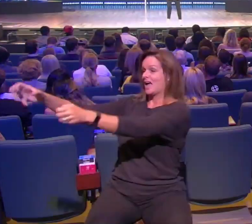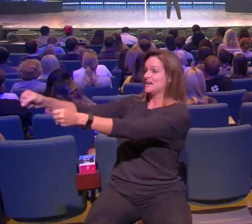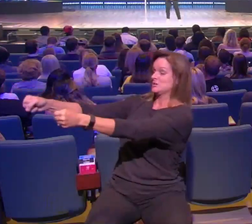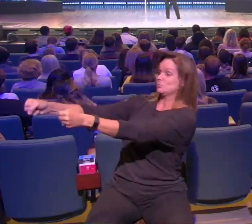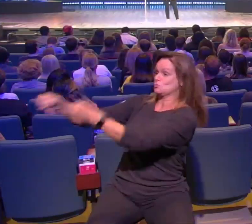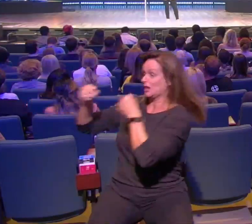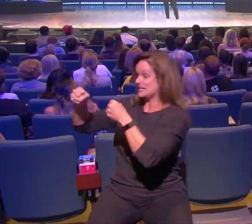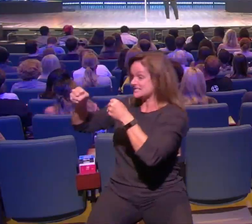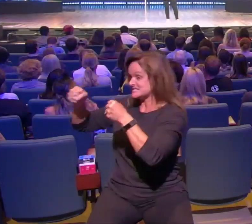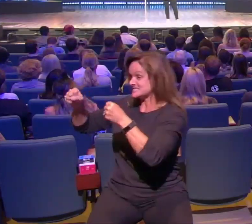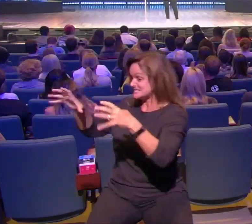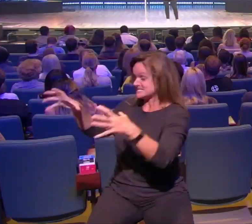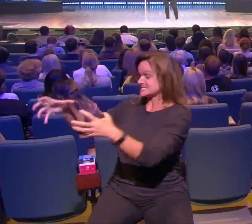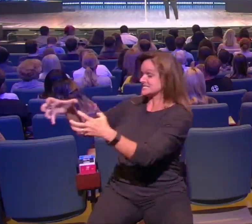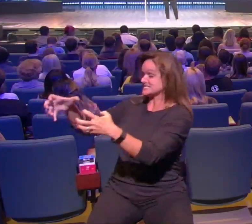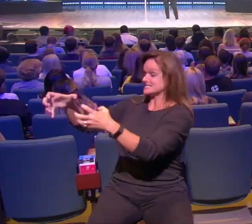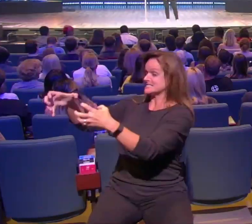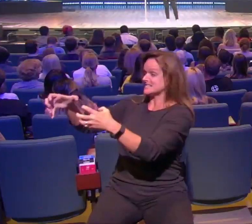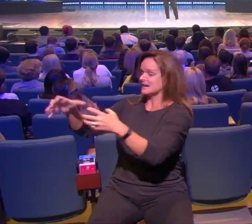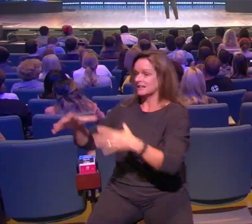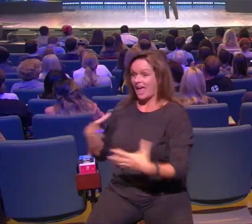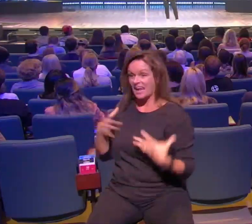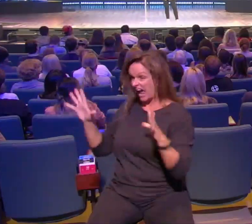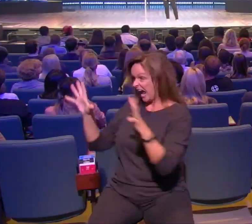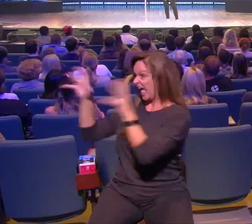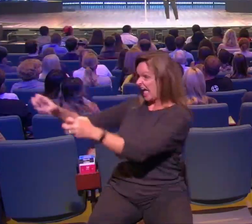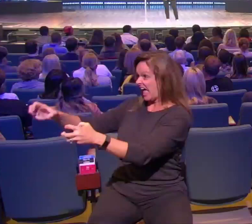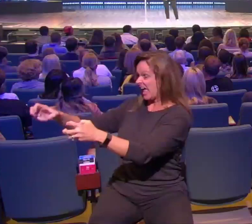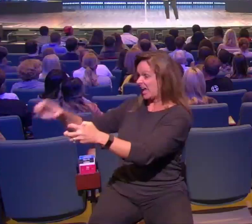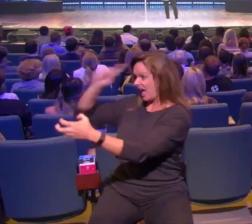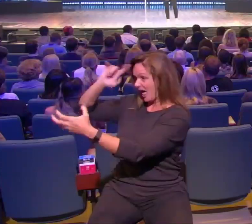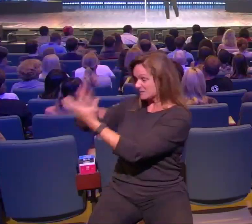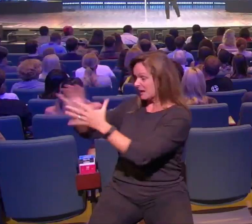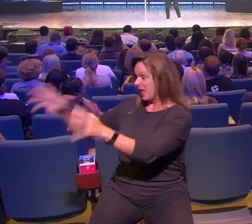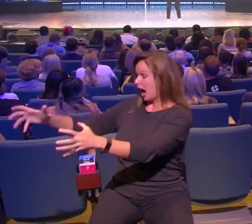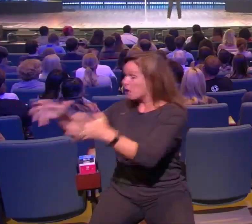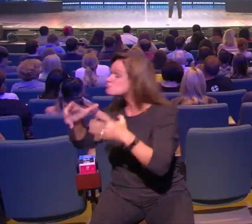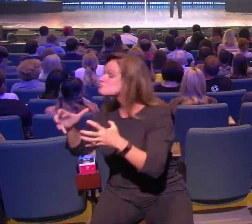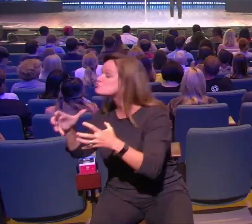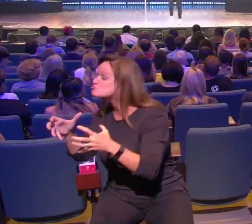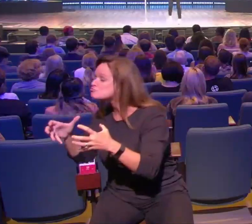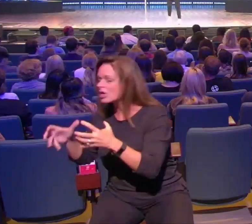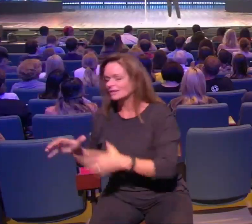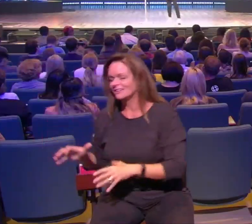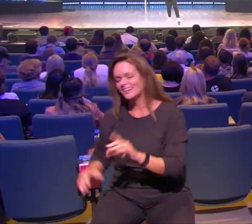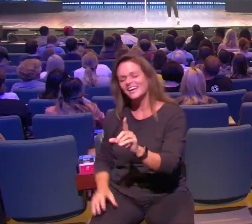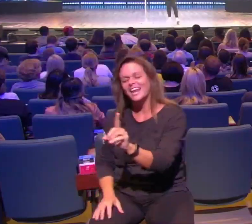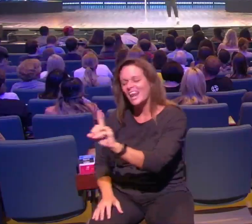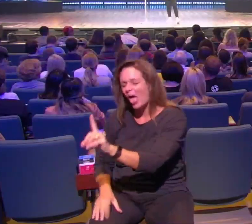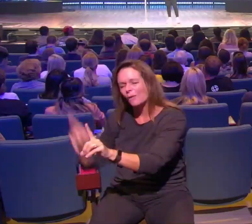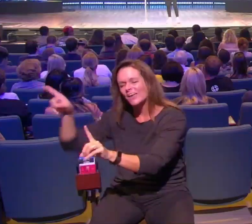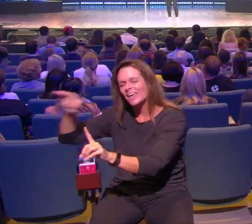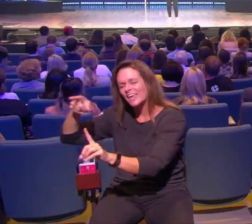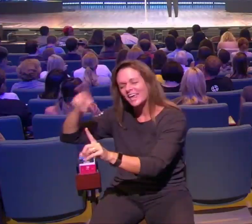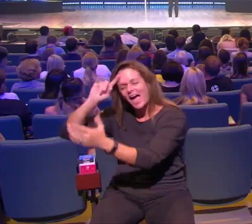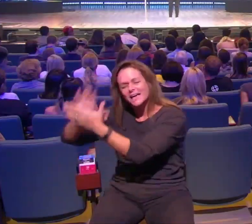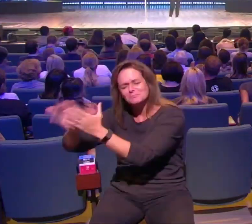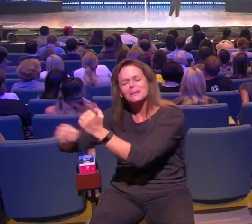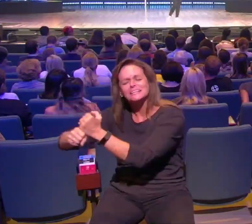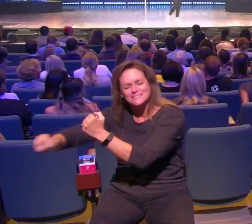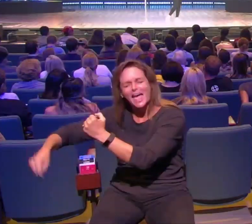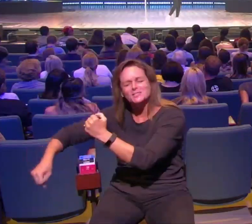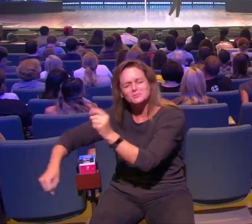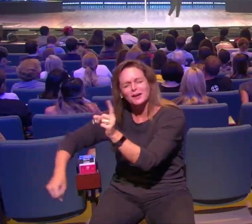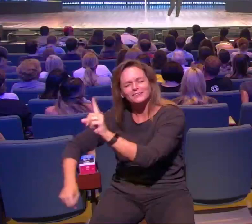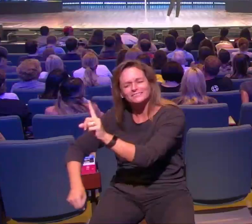death grip and I did not assault him. That's all I'm gonna say and leave it at that. But another moment that he shared about was that moment